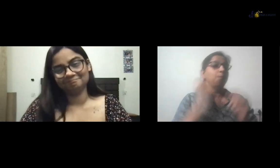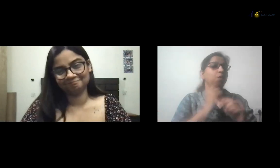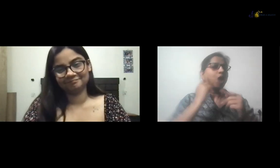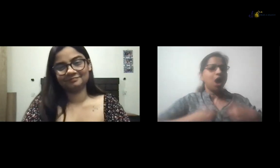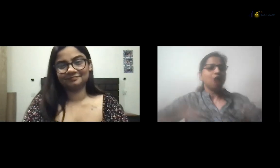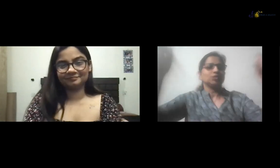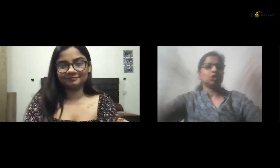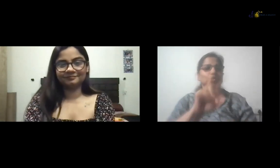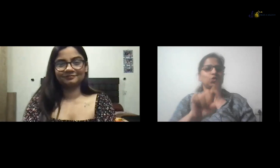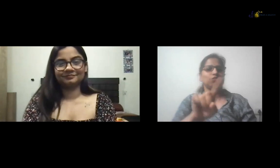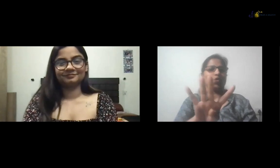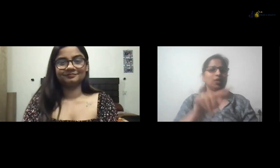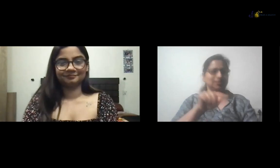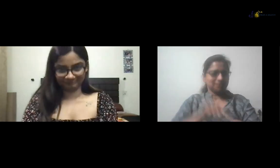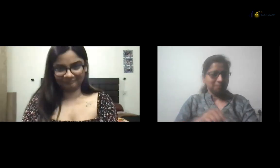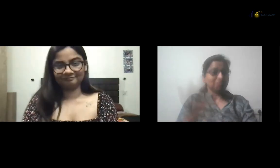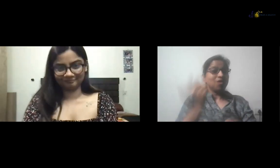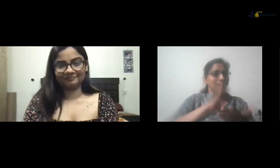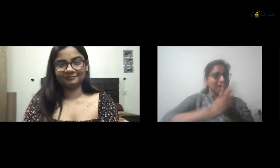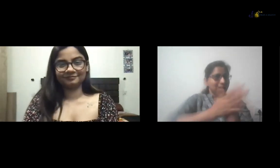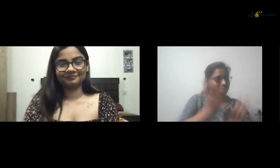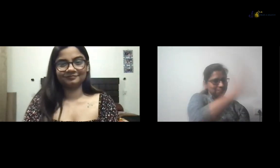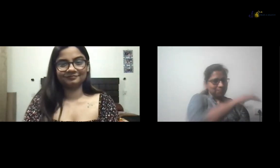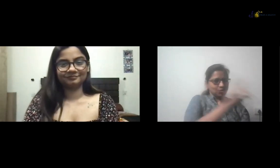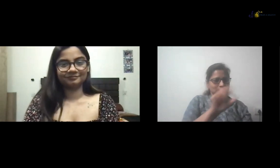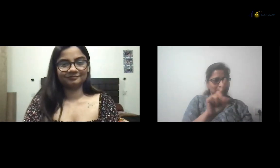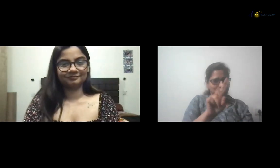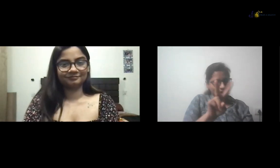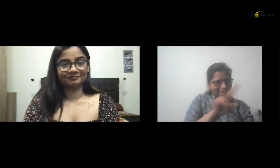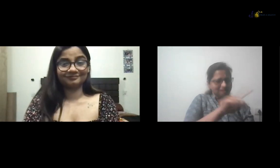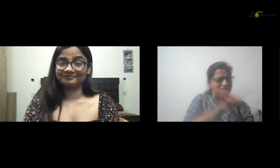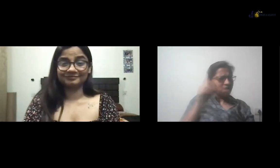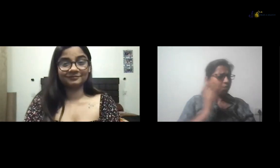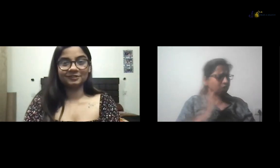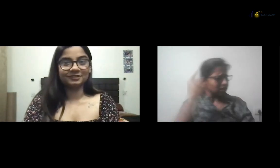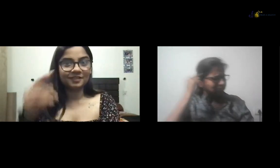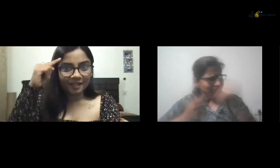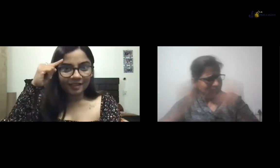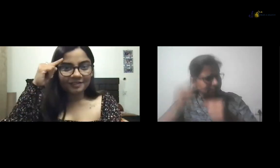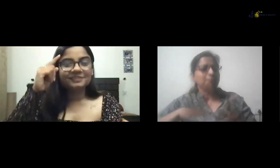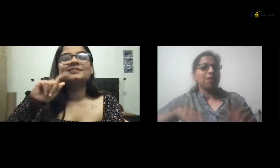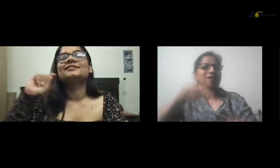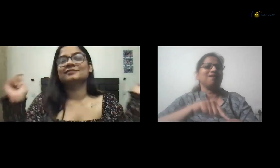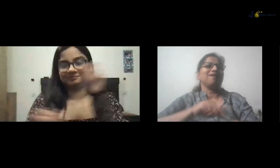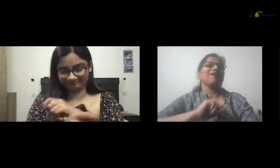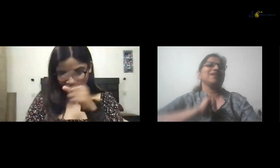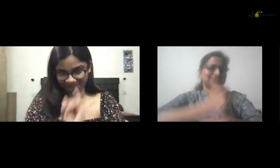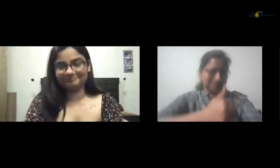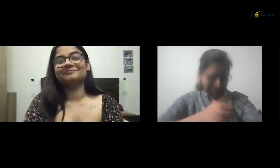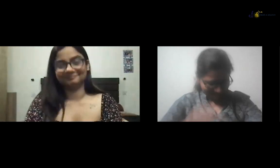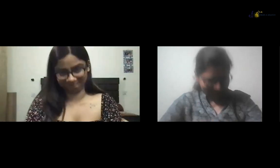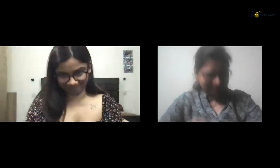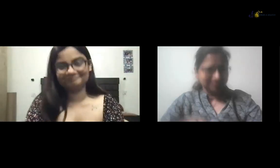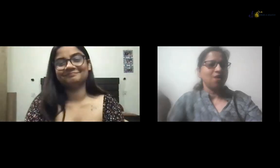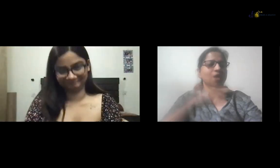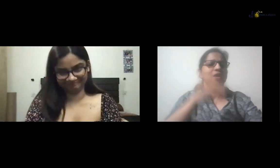you have to explain all of the things. It's not that we have to explain one thing only. So in 2012, we saw the Nirbhaya